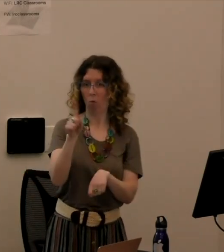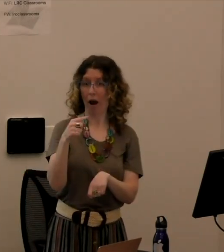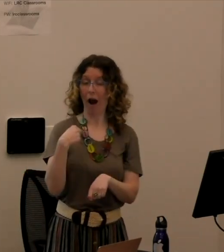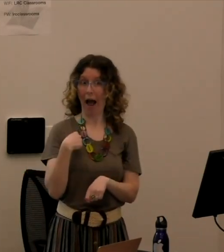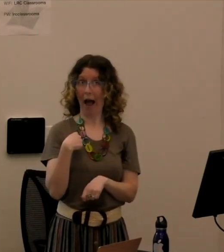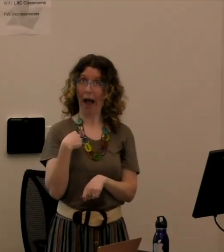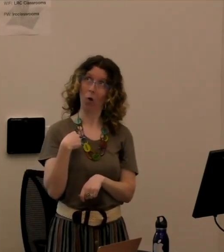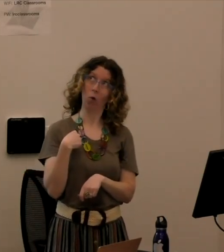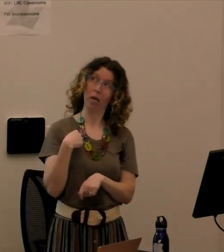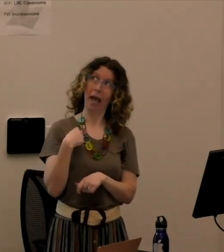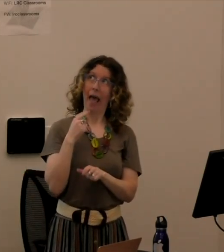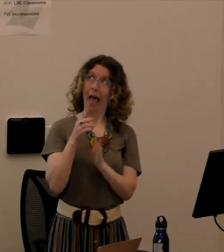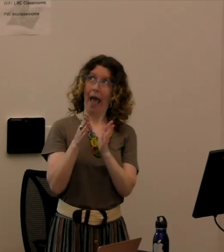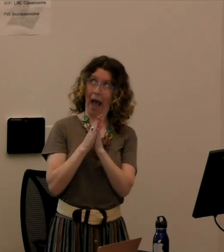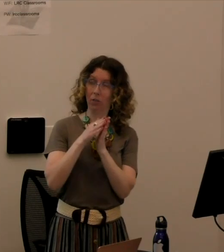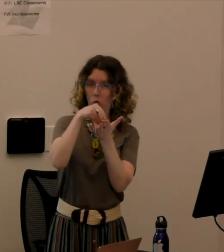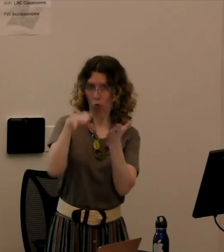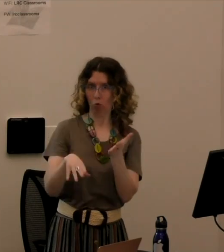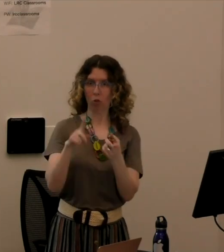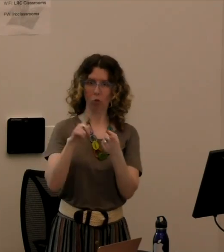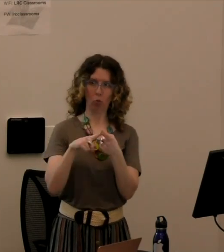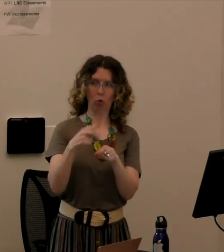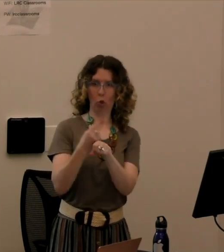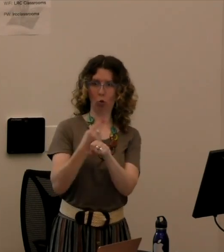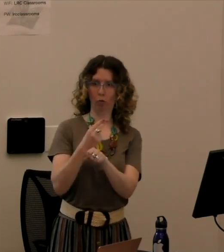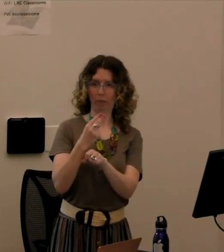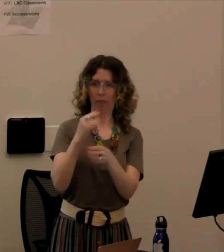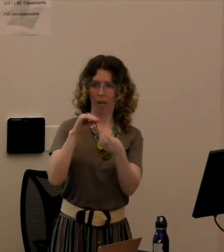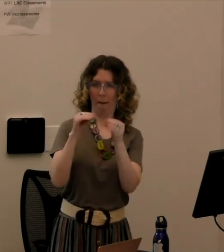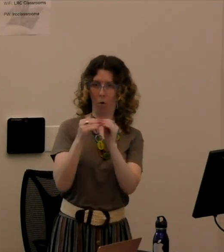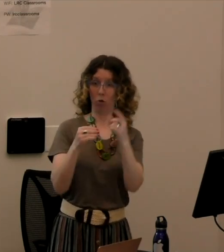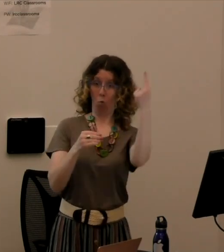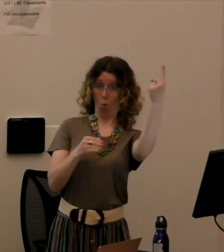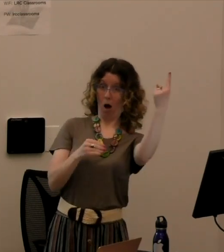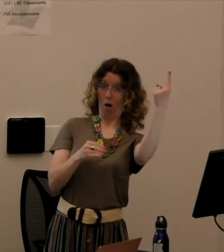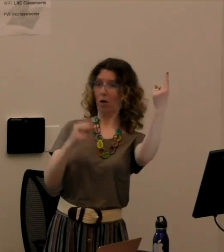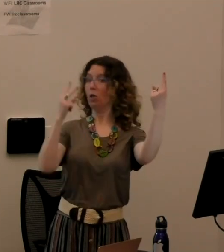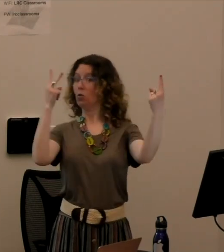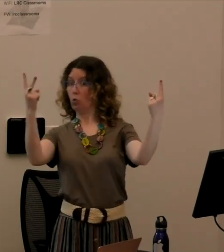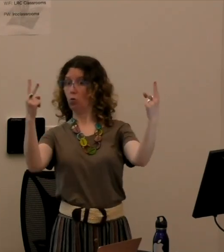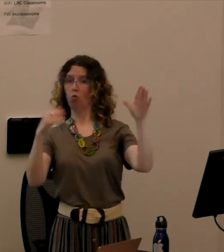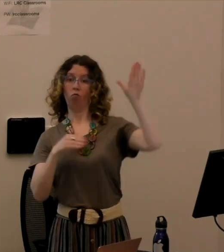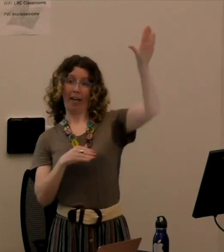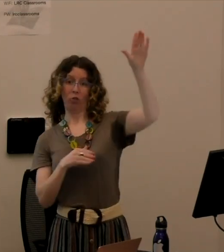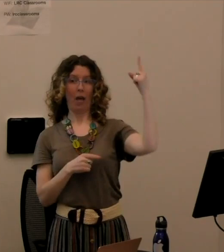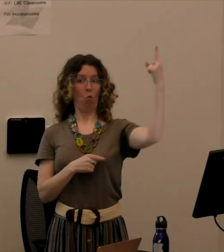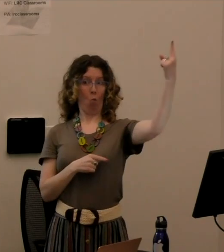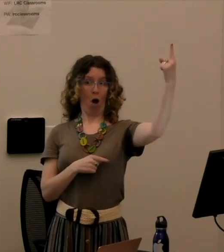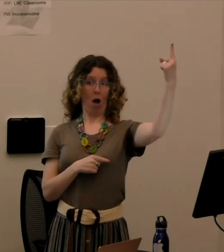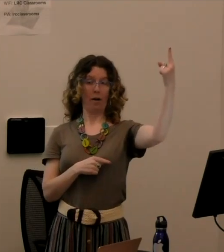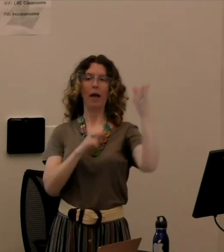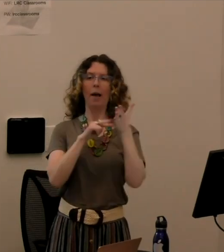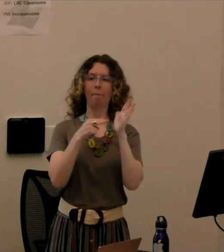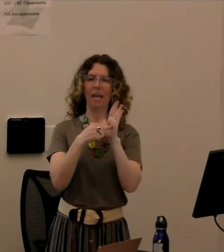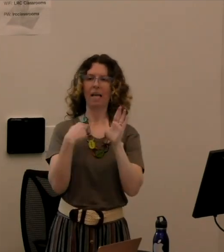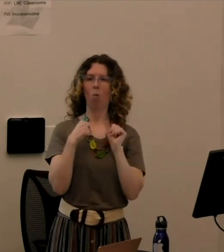use a system where I would ask the students to use a number, one or two, raised